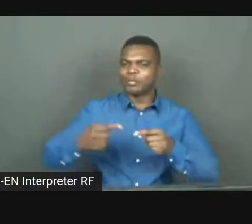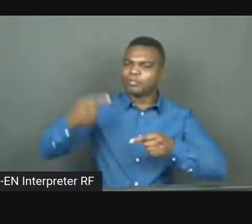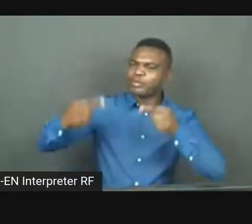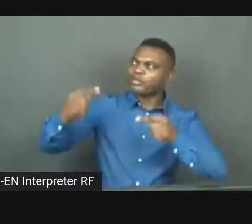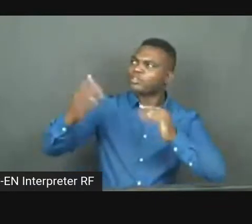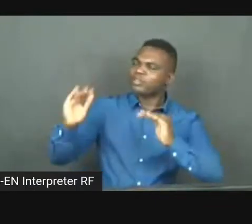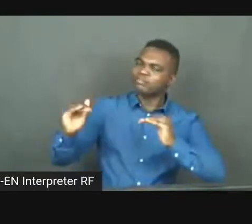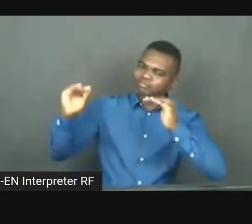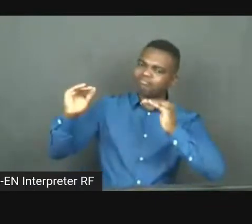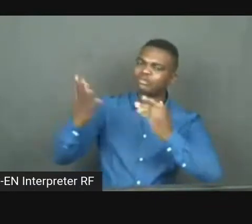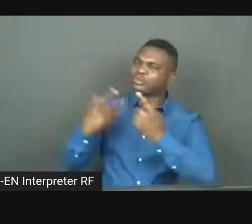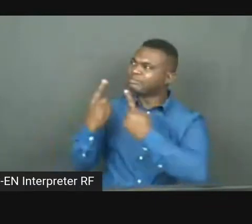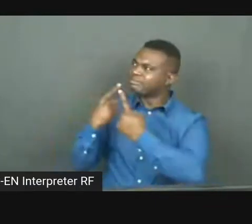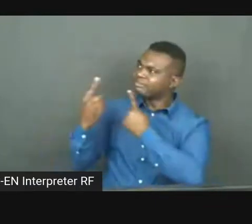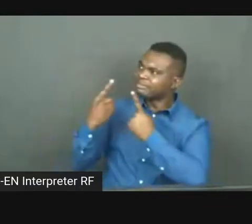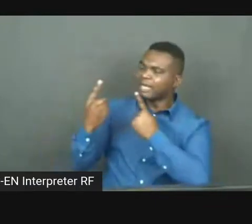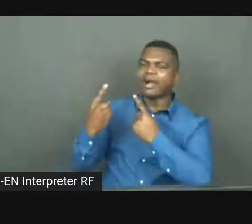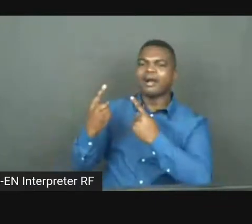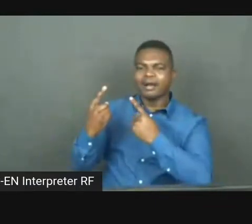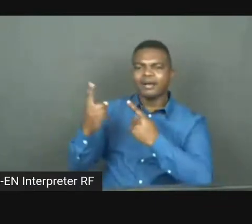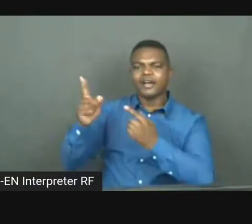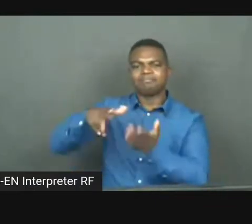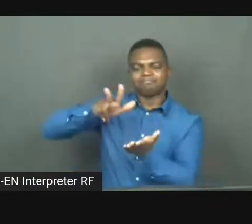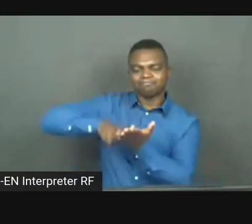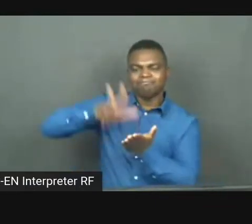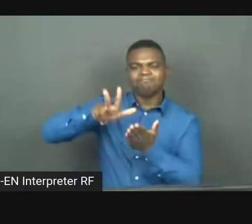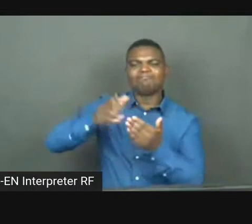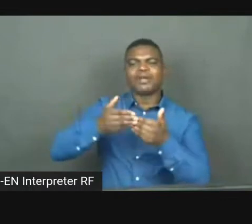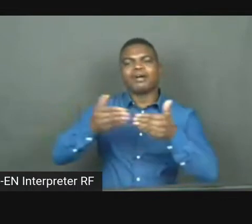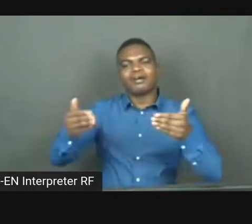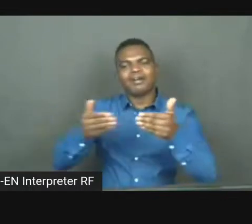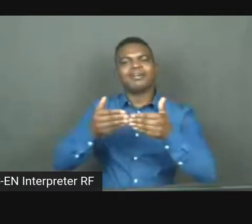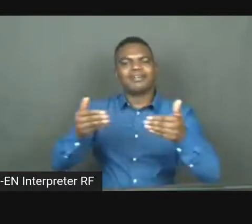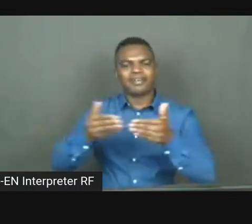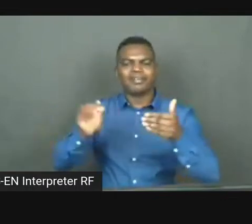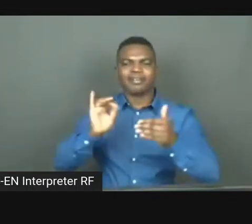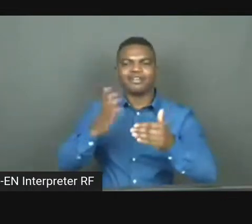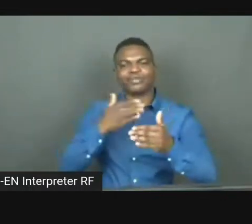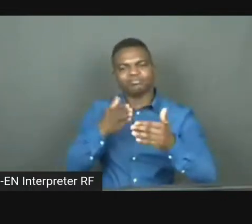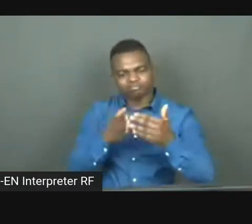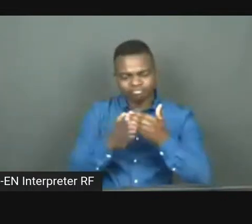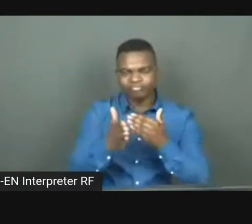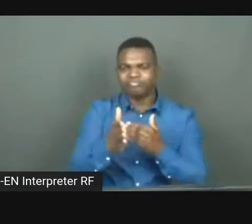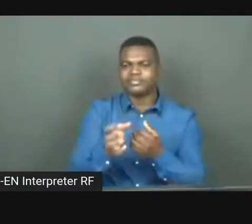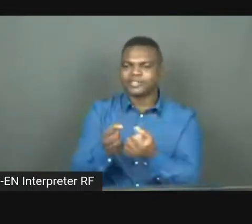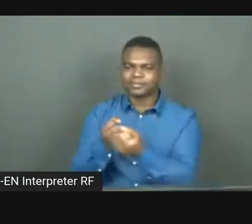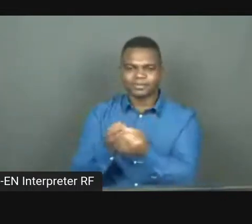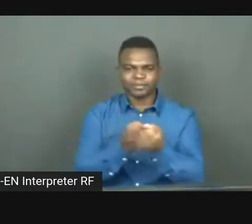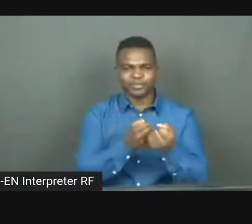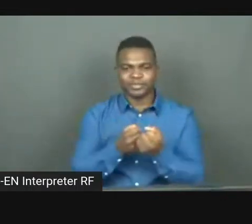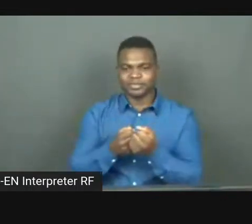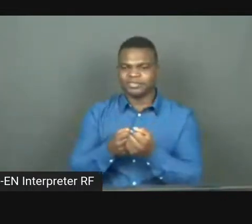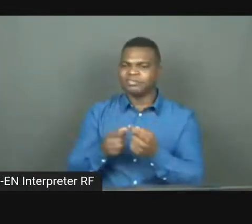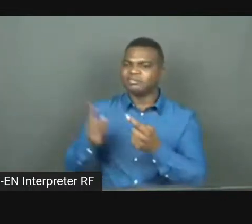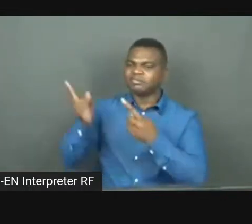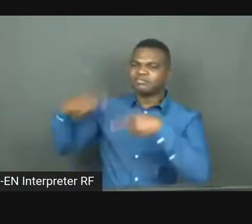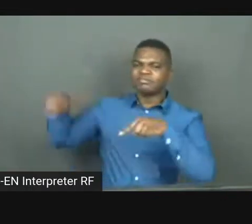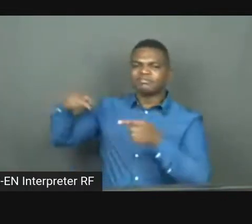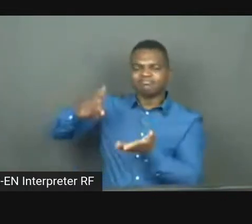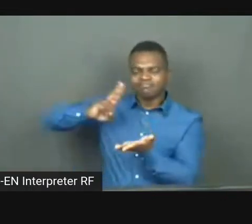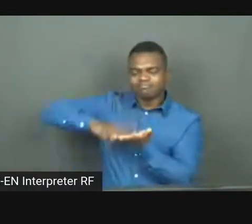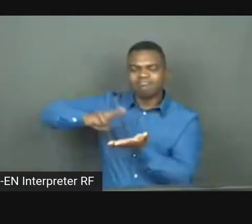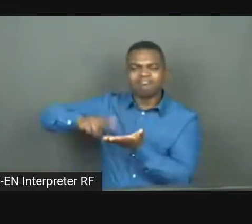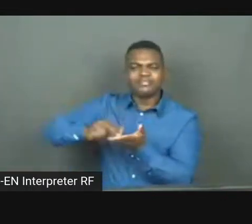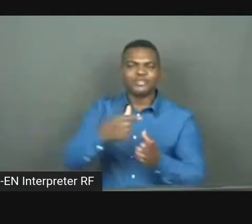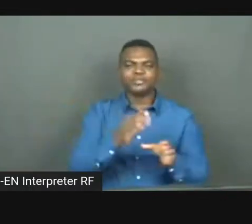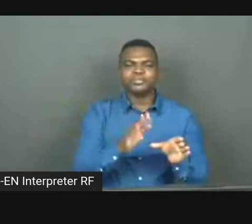It's a large group of international non-governmental organizations, and it is now,